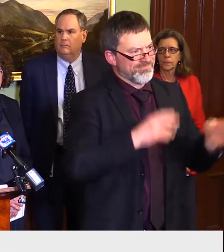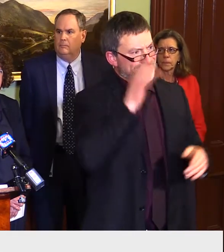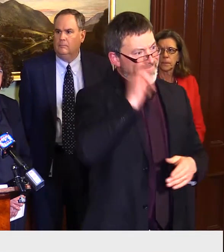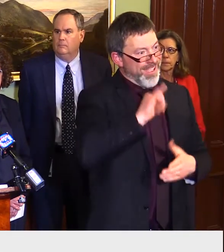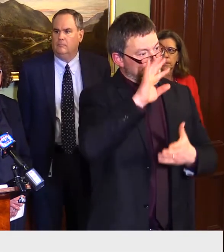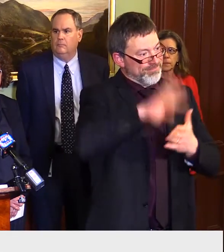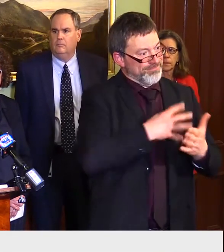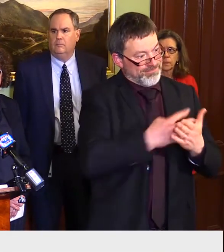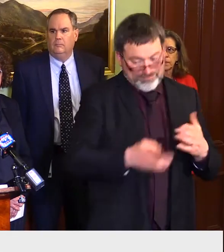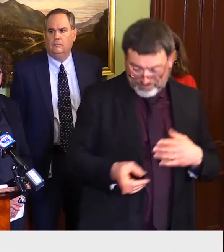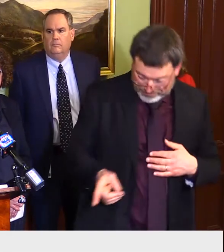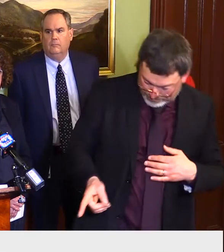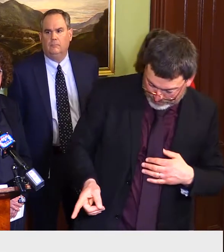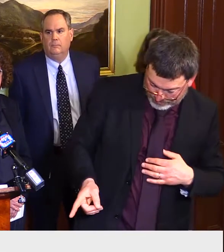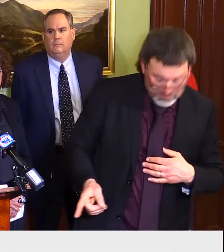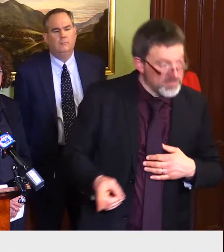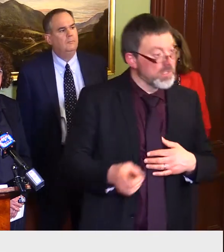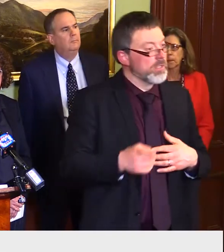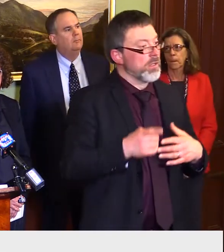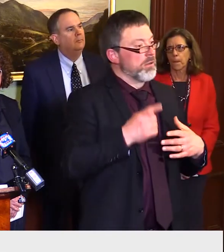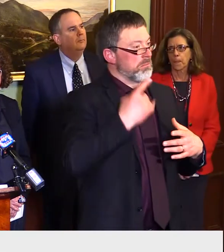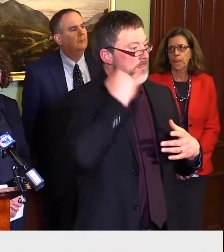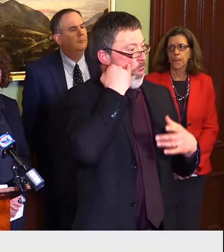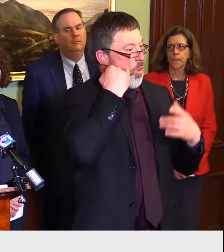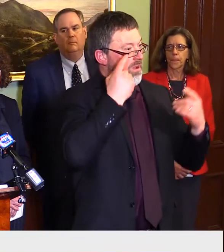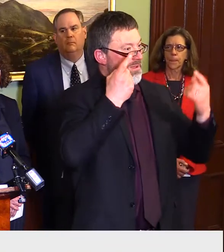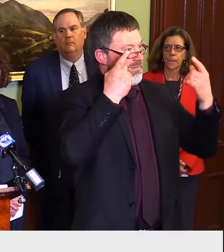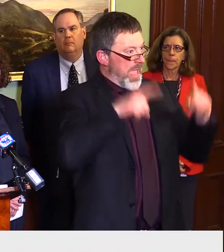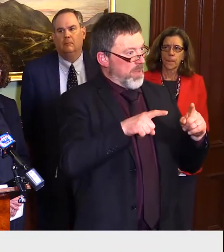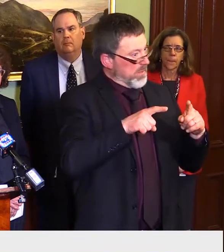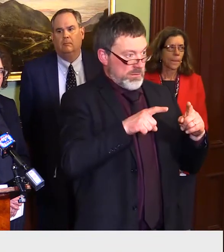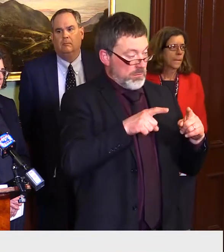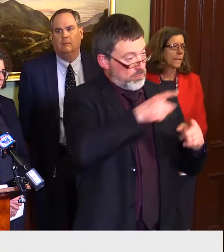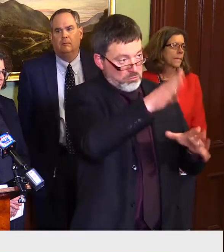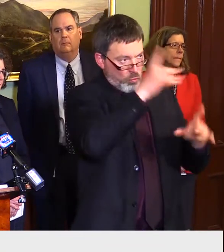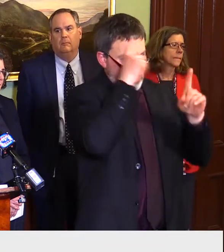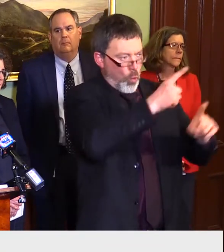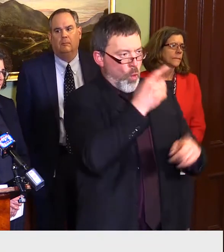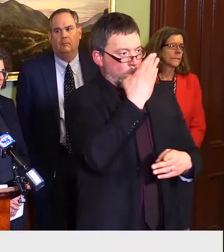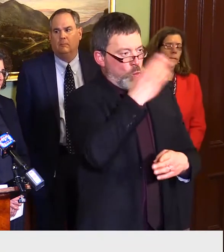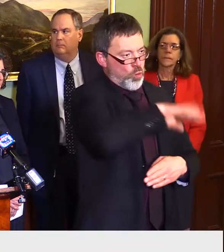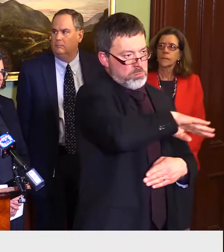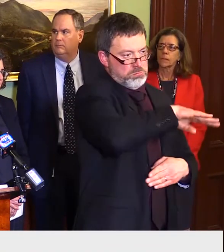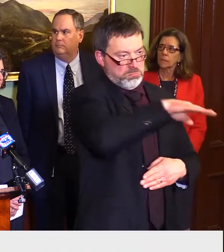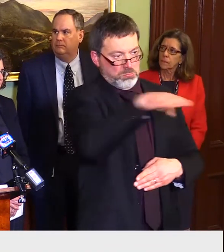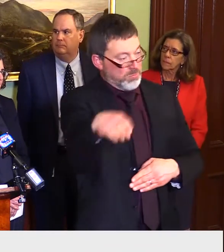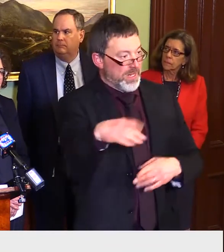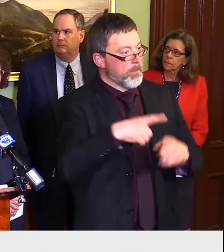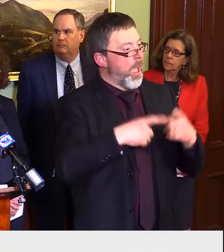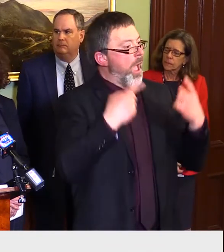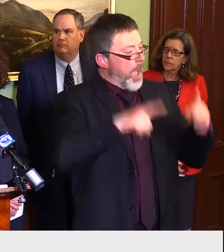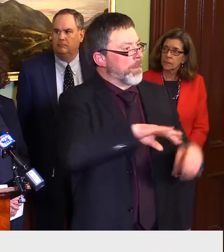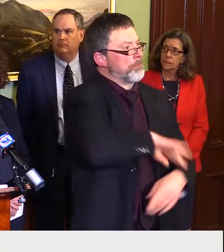this, but there is a emergency plan that can be implemented if that happens.